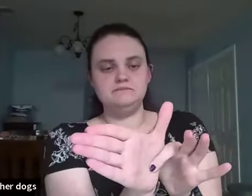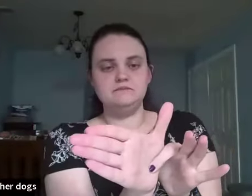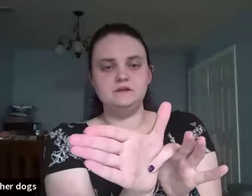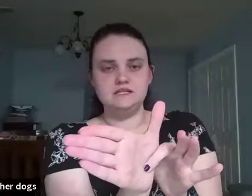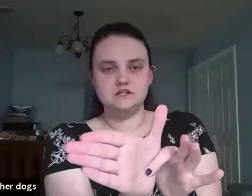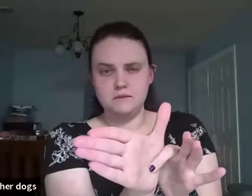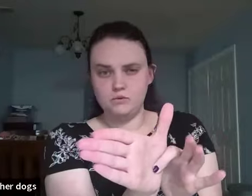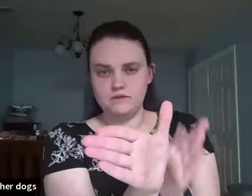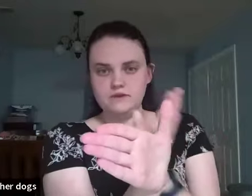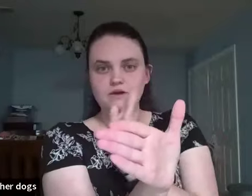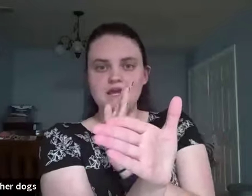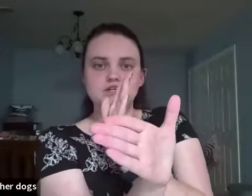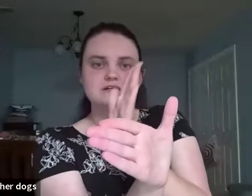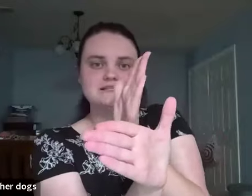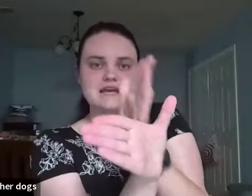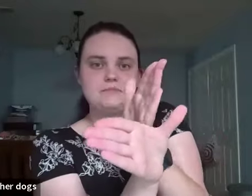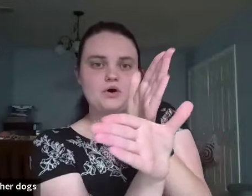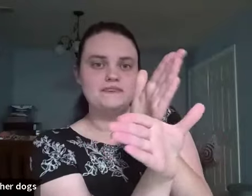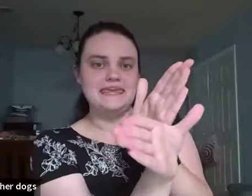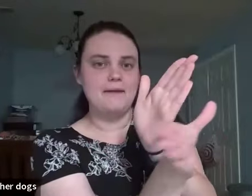sorry, is going to come more in the middle and you're going to tap on the